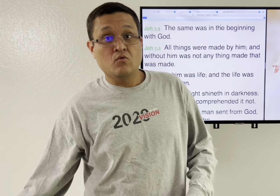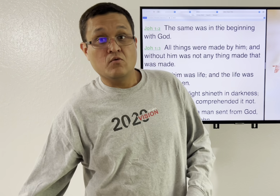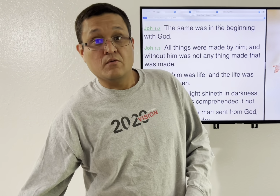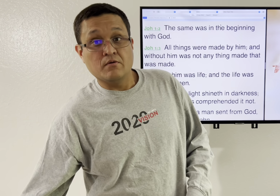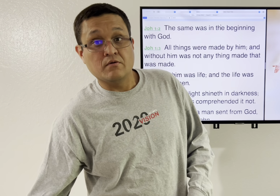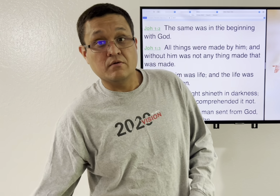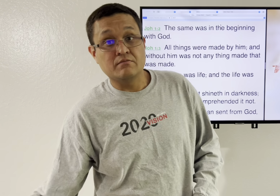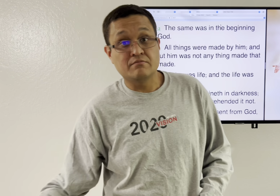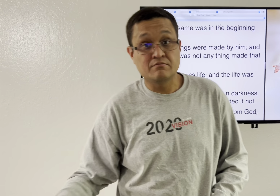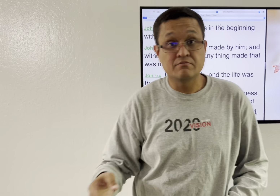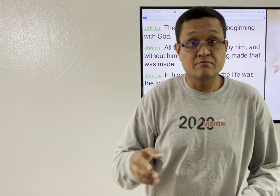all.